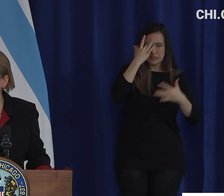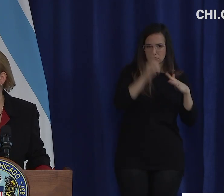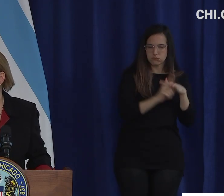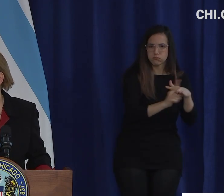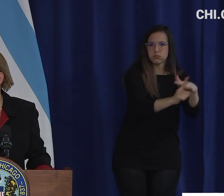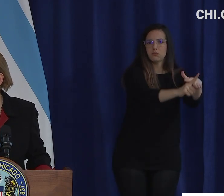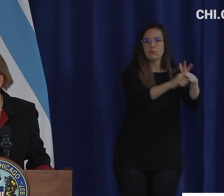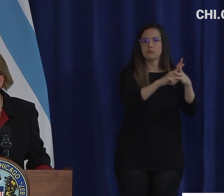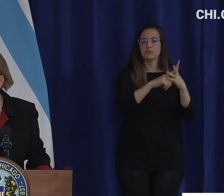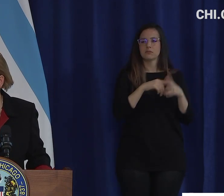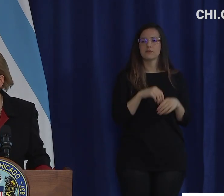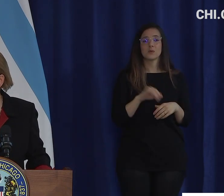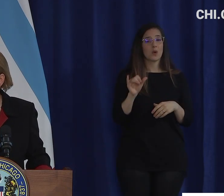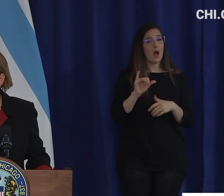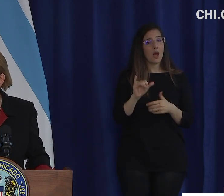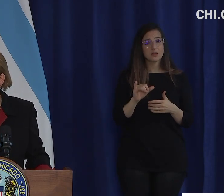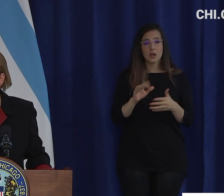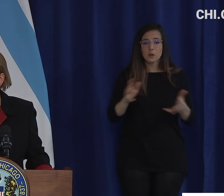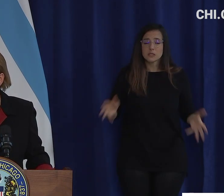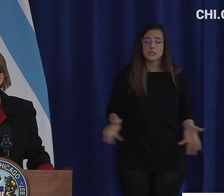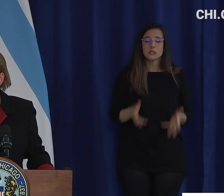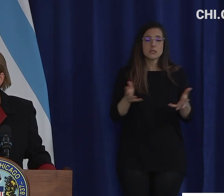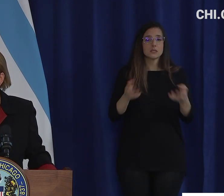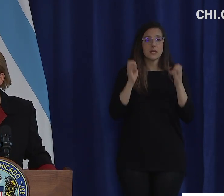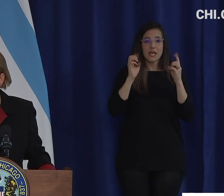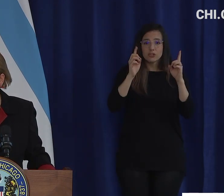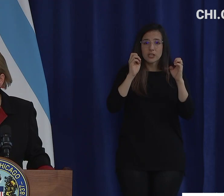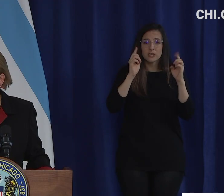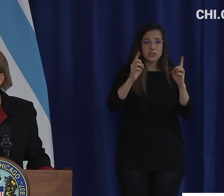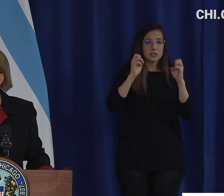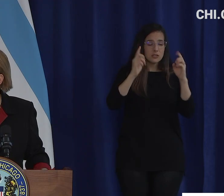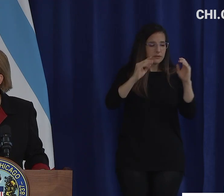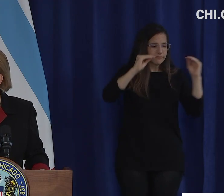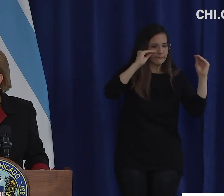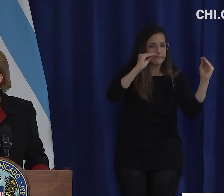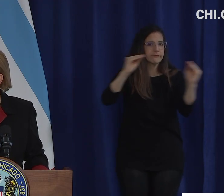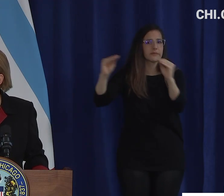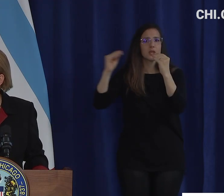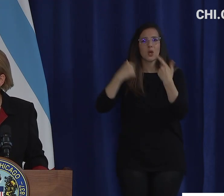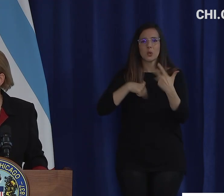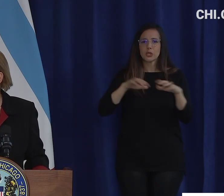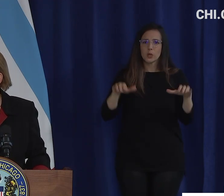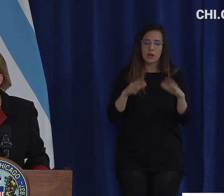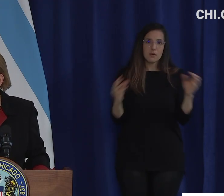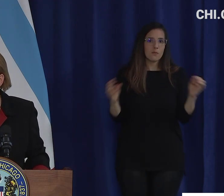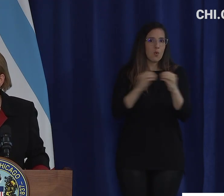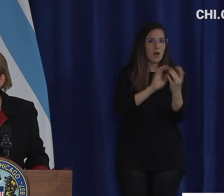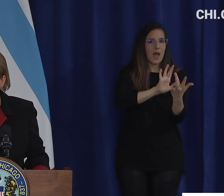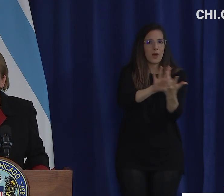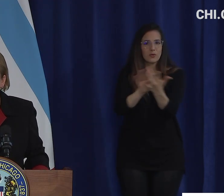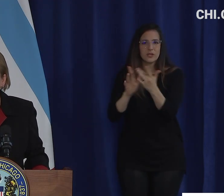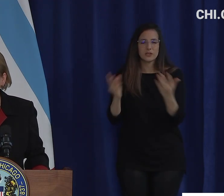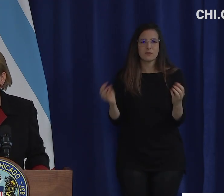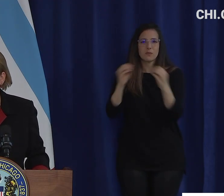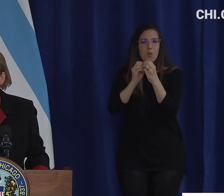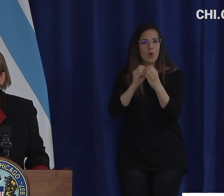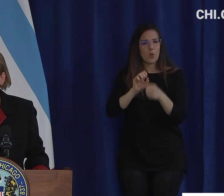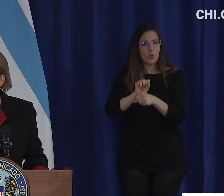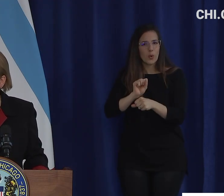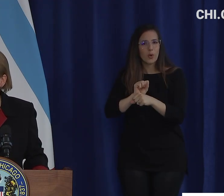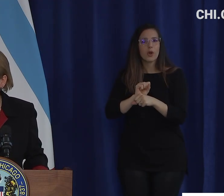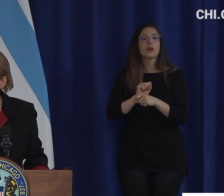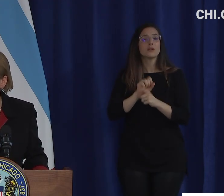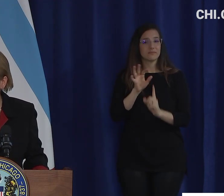We also push education. We are doing additional outreach and additional work, particularly I think